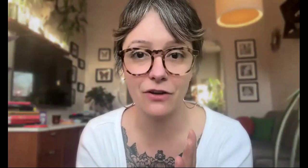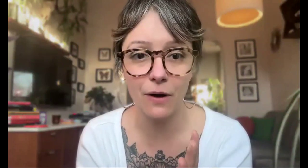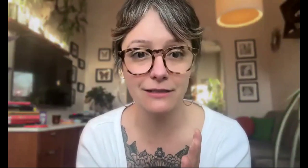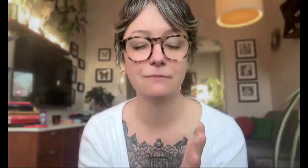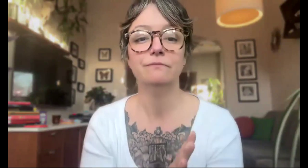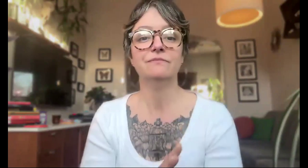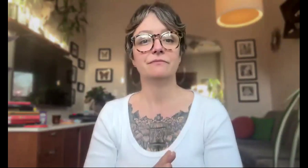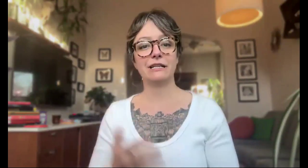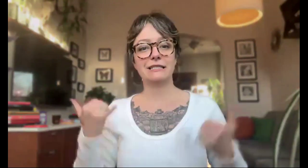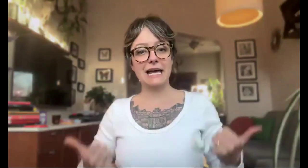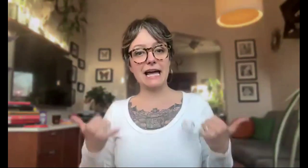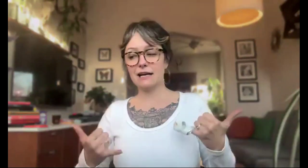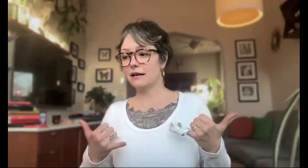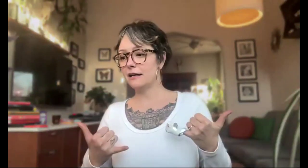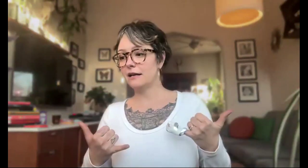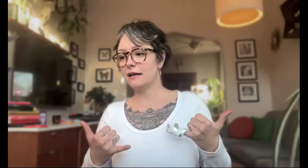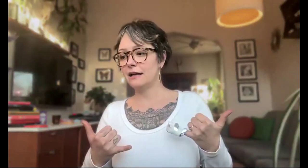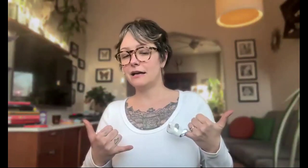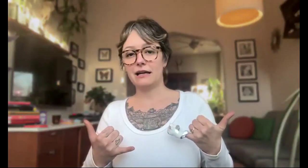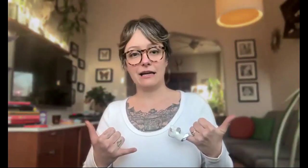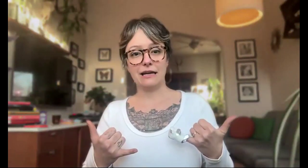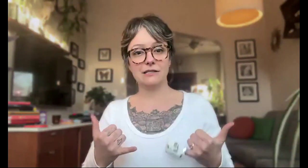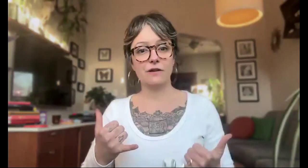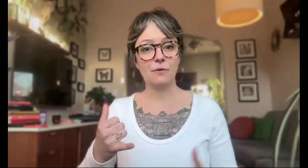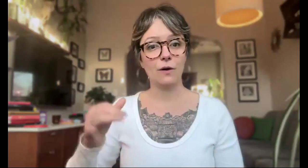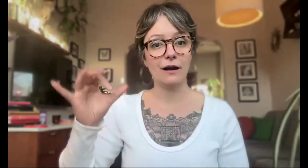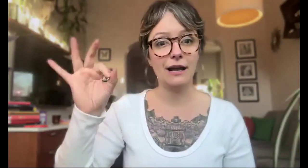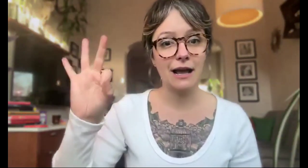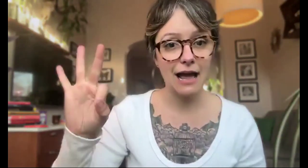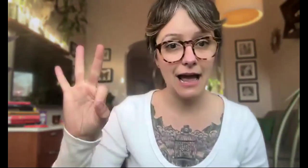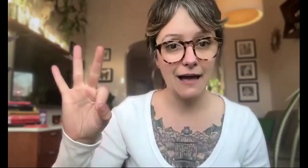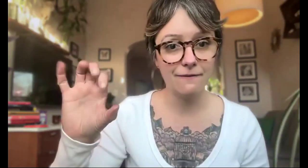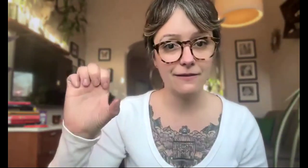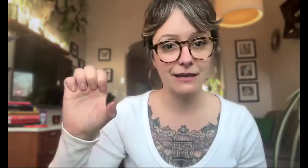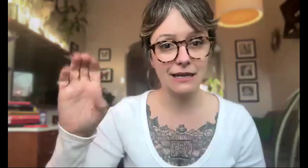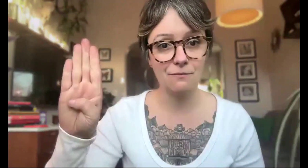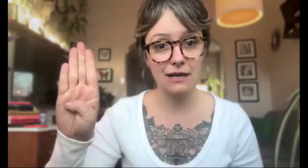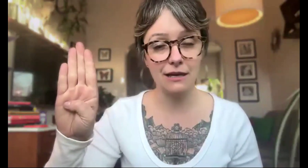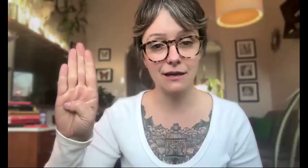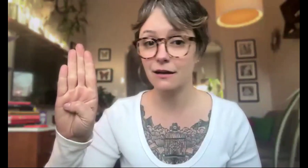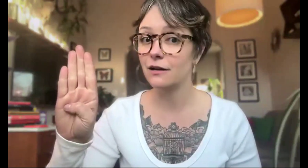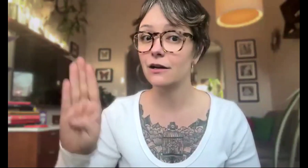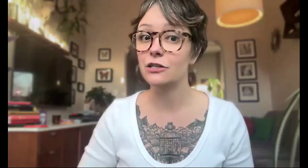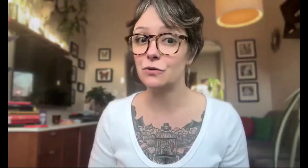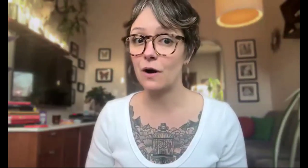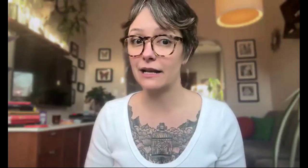however you want. But today is February, FEB